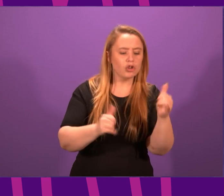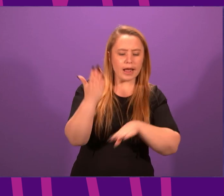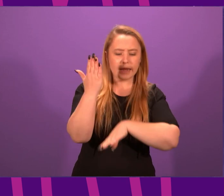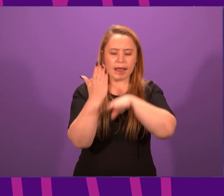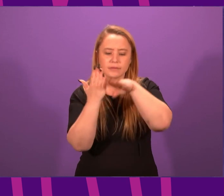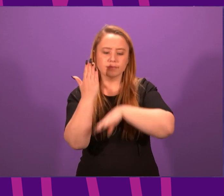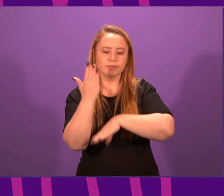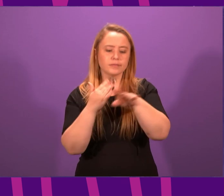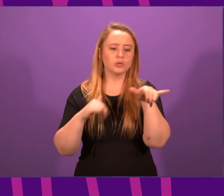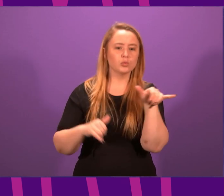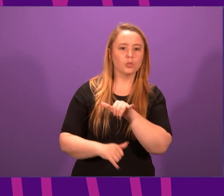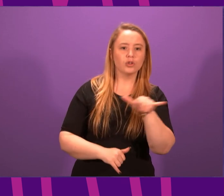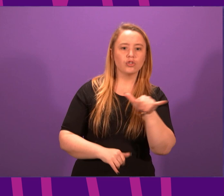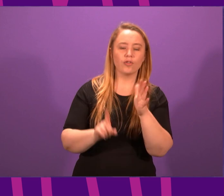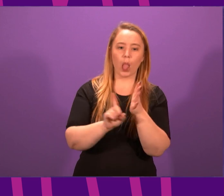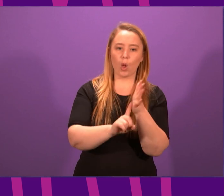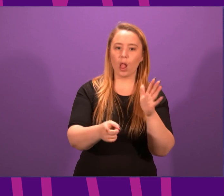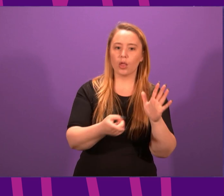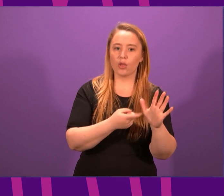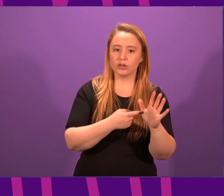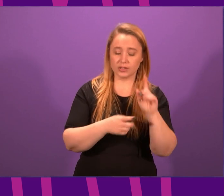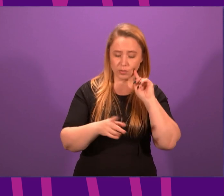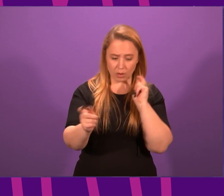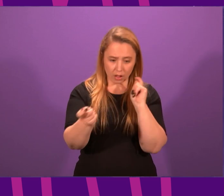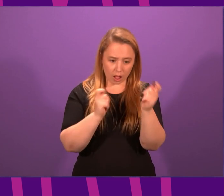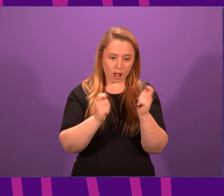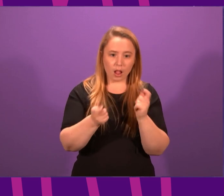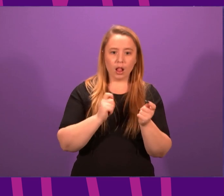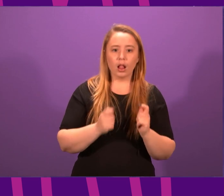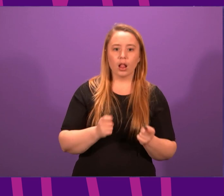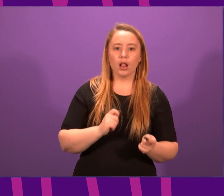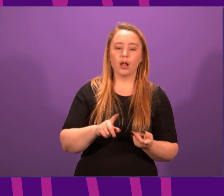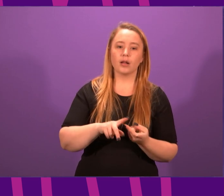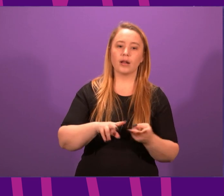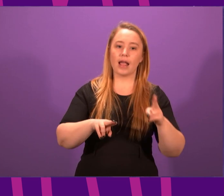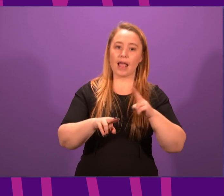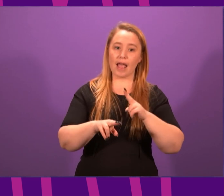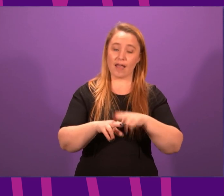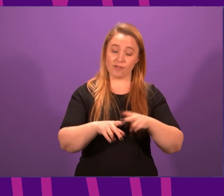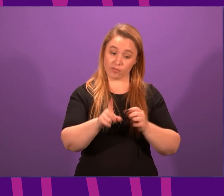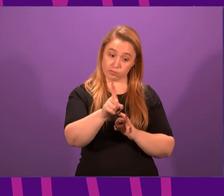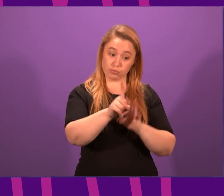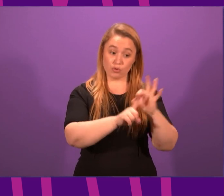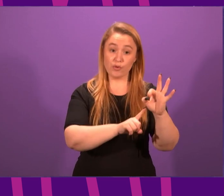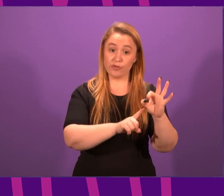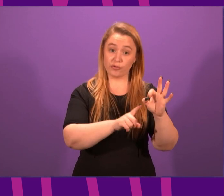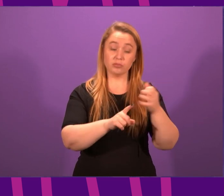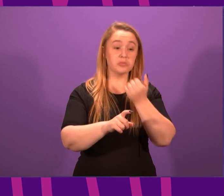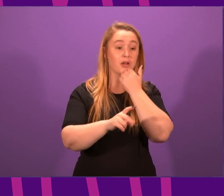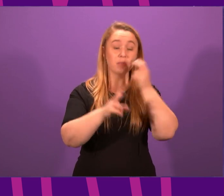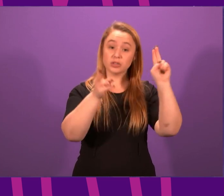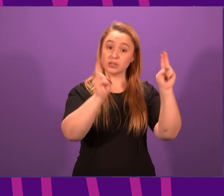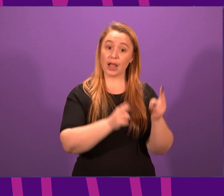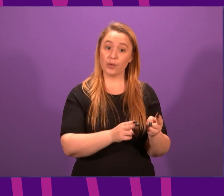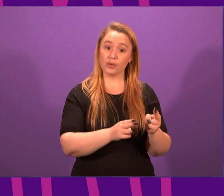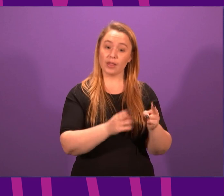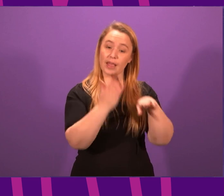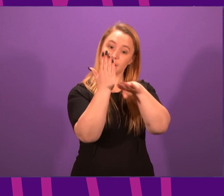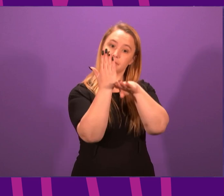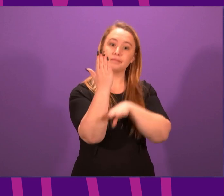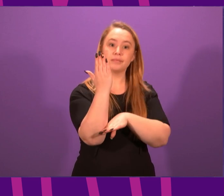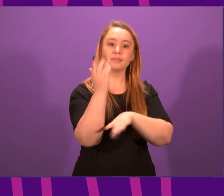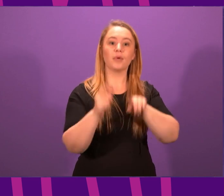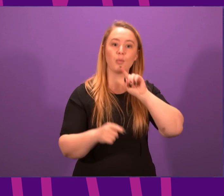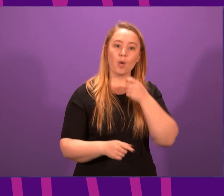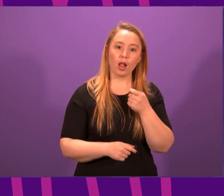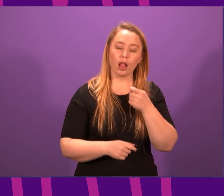be in all those different levels and make changes where we see consolidated progress. But in moving from where we are now